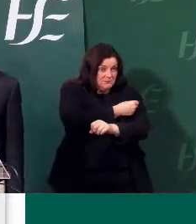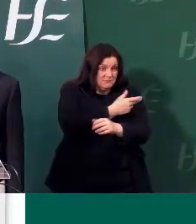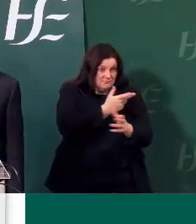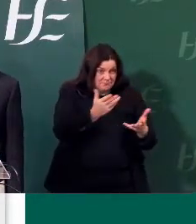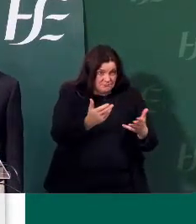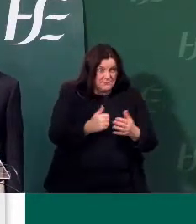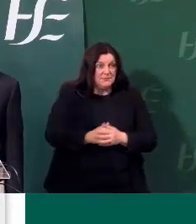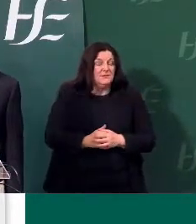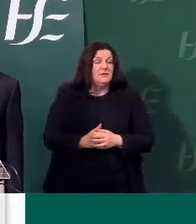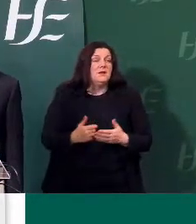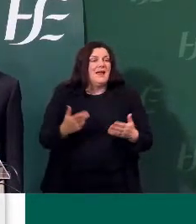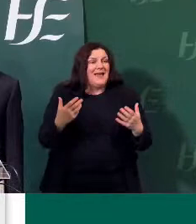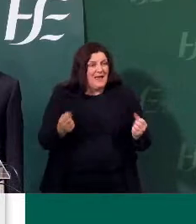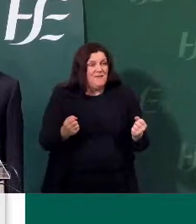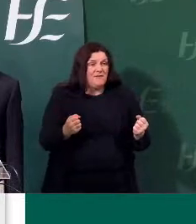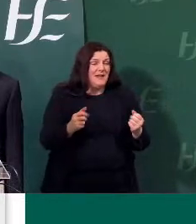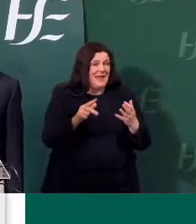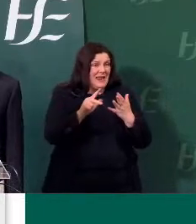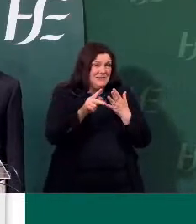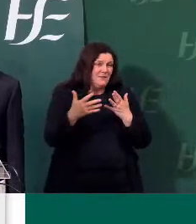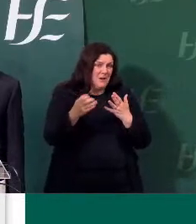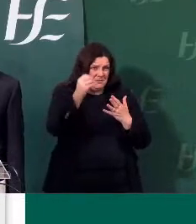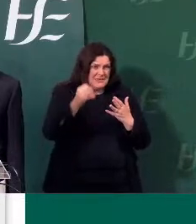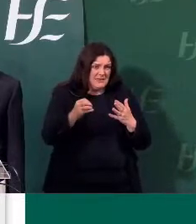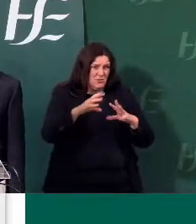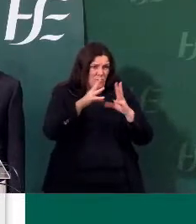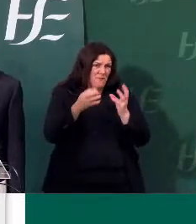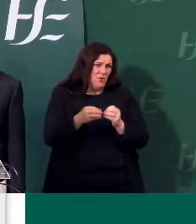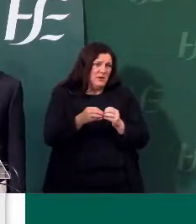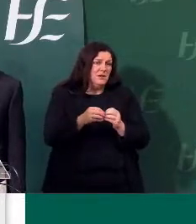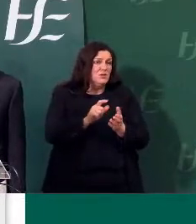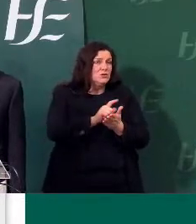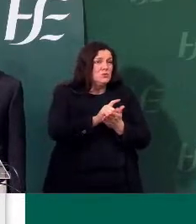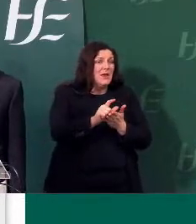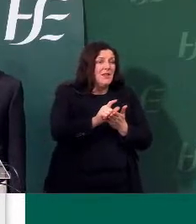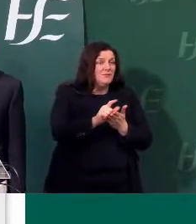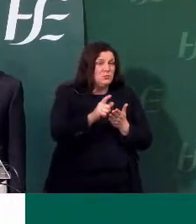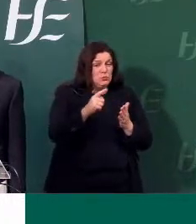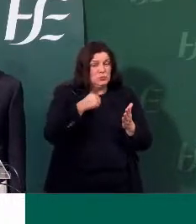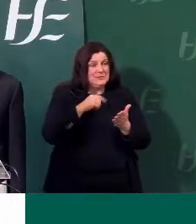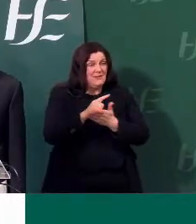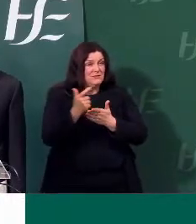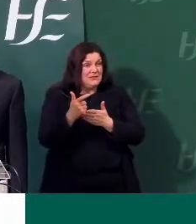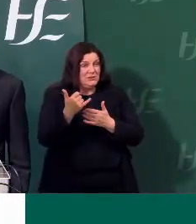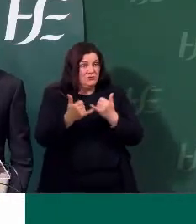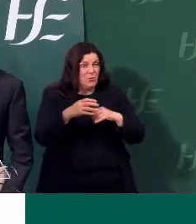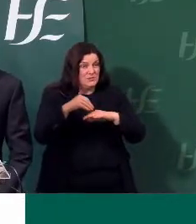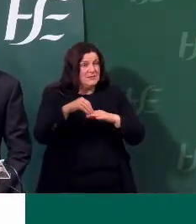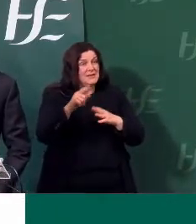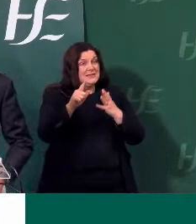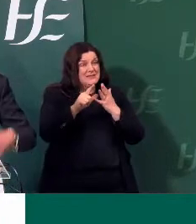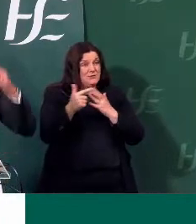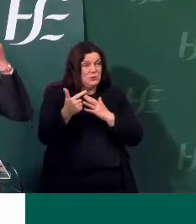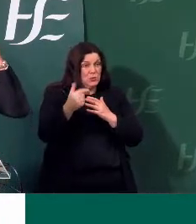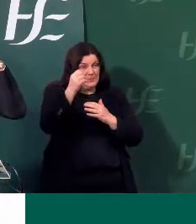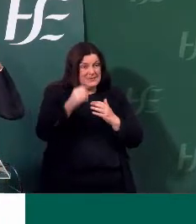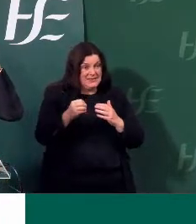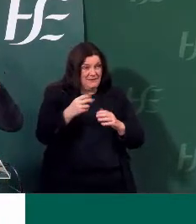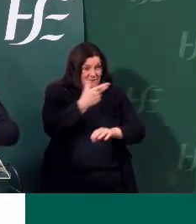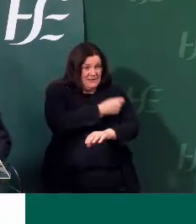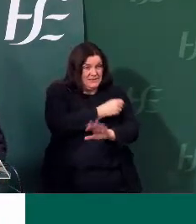now fully vaccinated, a remarkable figure, and for 12 to 17-year-olds, 72% fully vaccinated. And Damian,